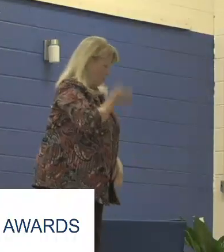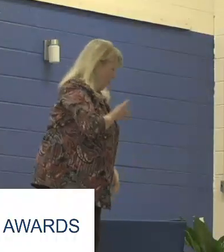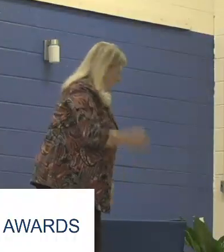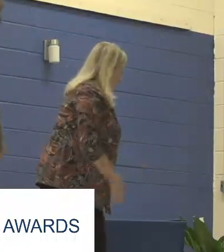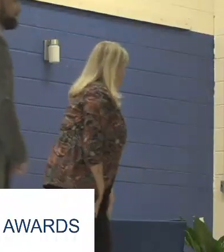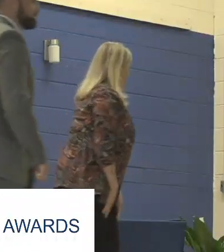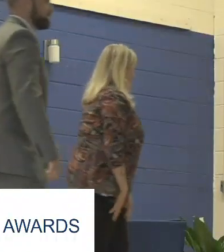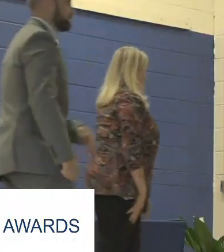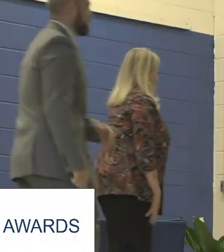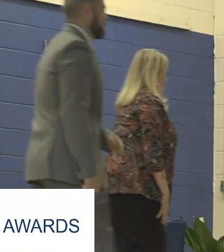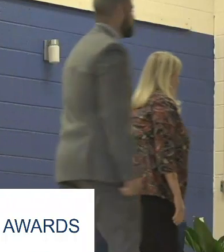Thank you very much.